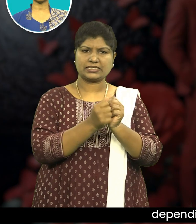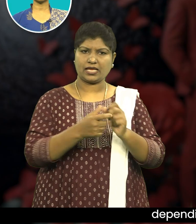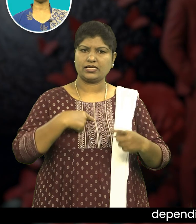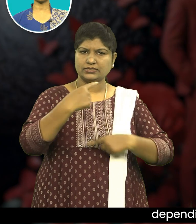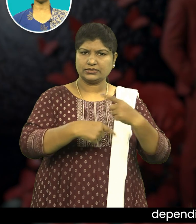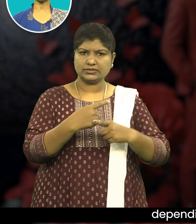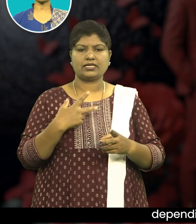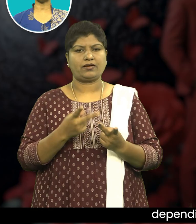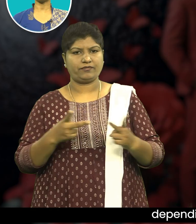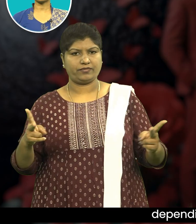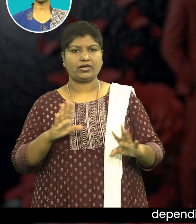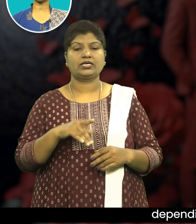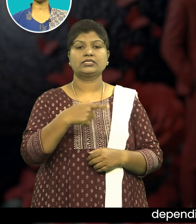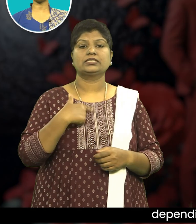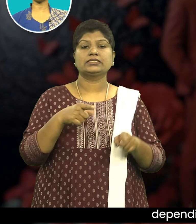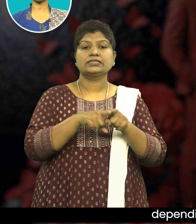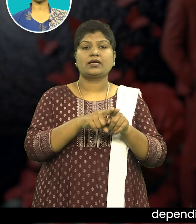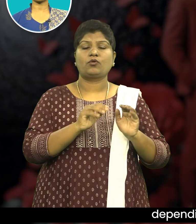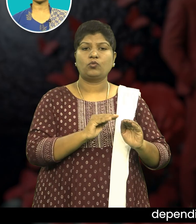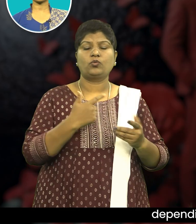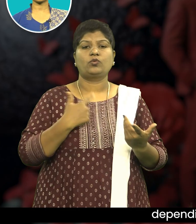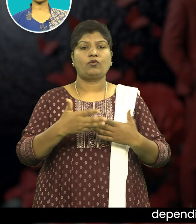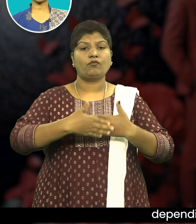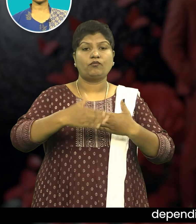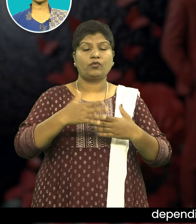frequently depending on the menstrual flow.